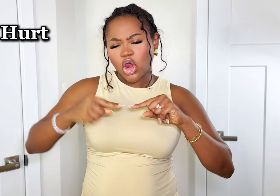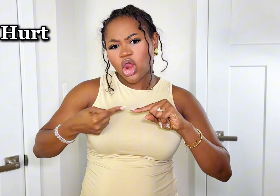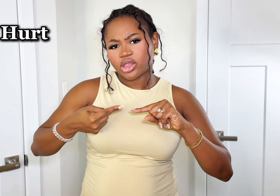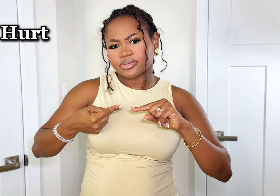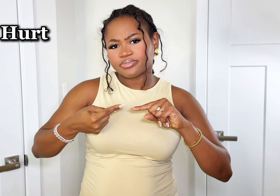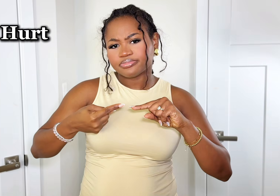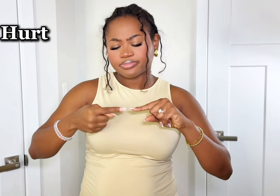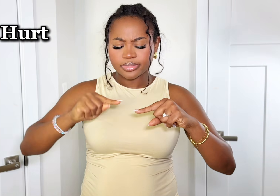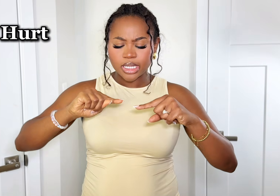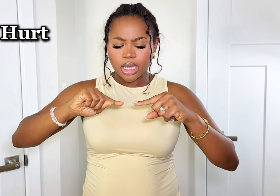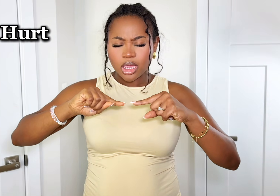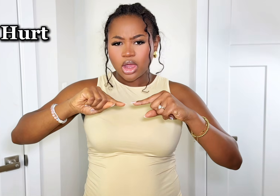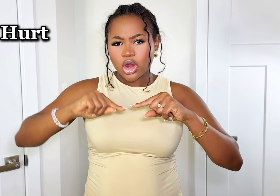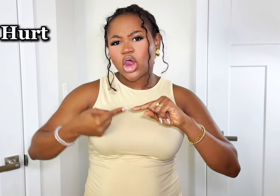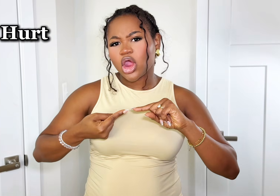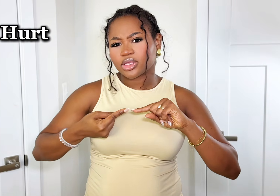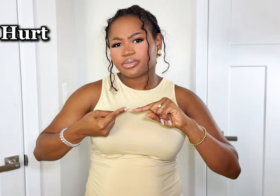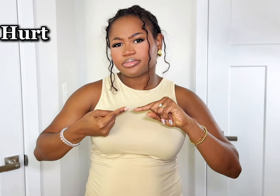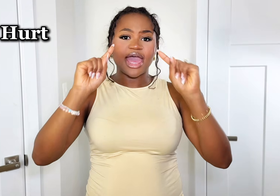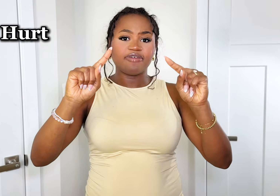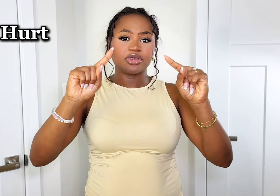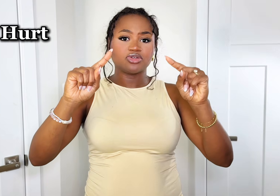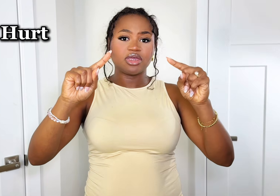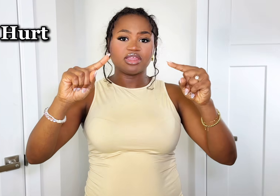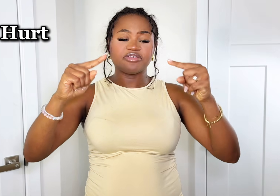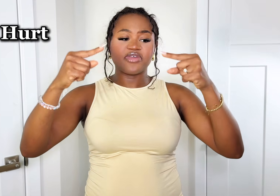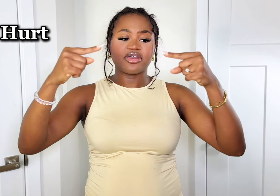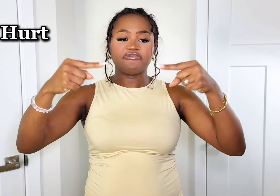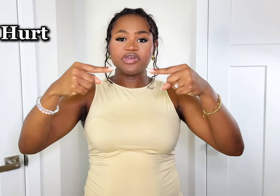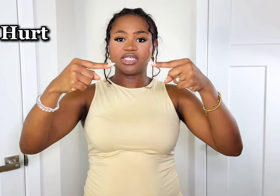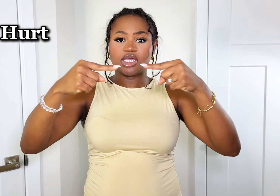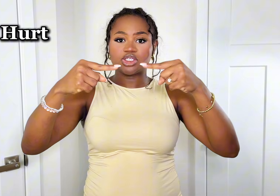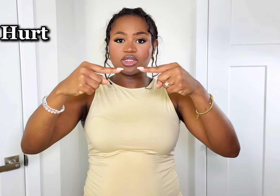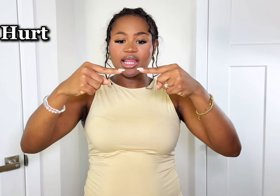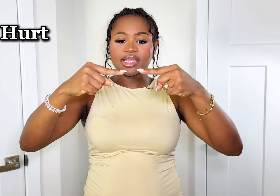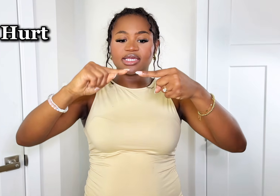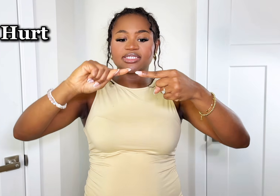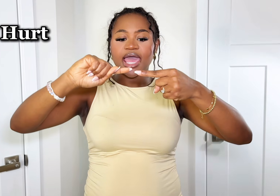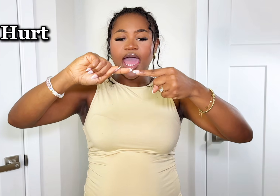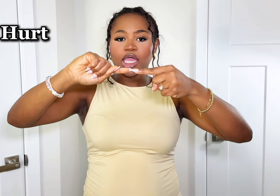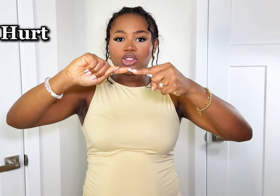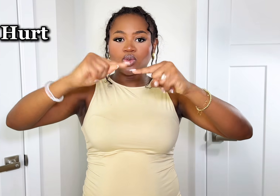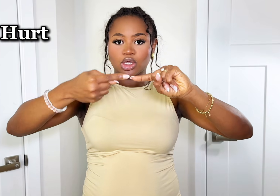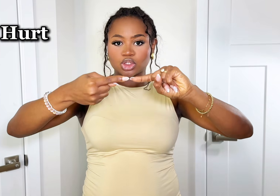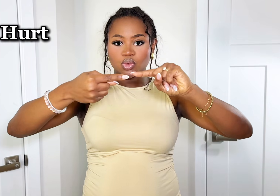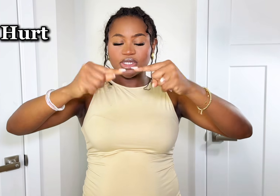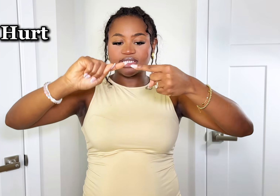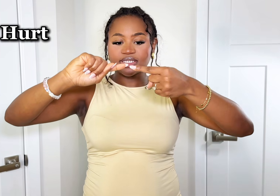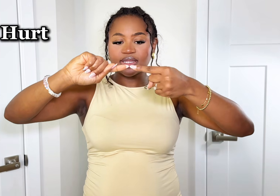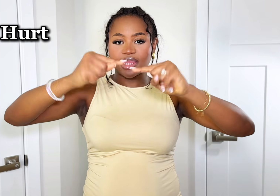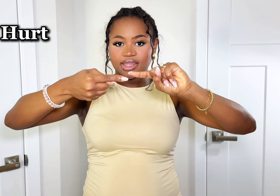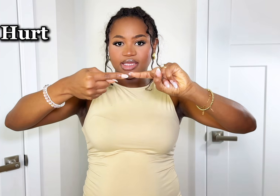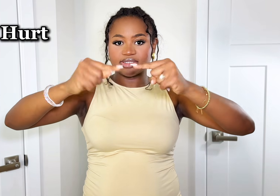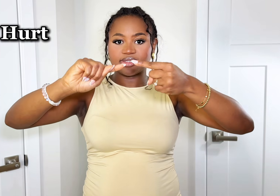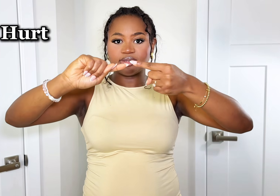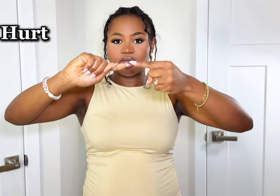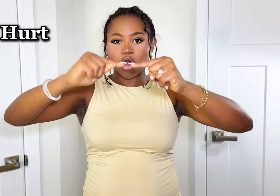Hurt. Hurt. Have your two index fingers facing each other like this and you do a twist like this.